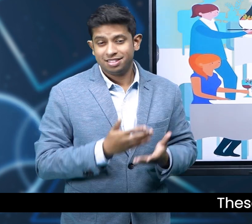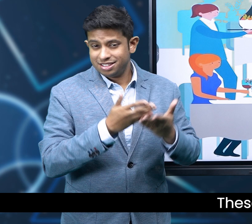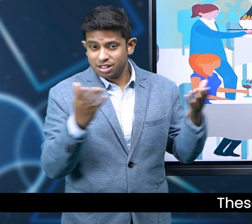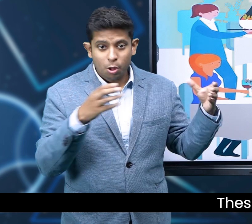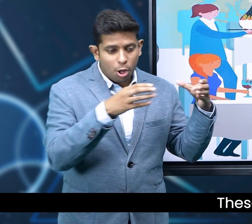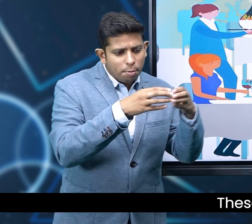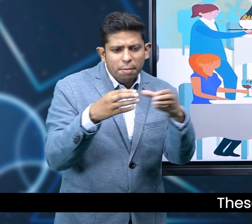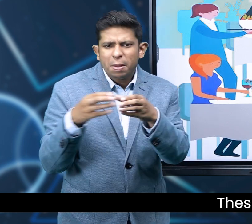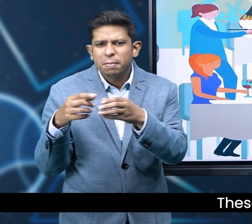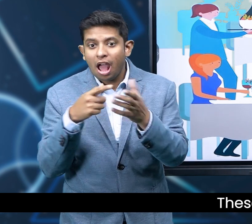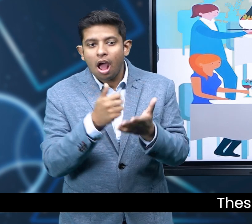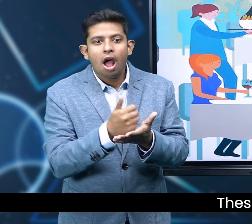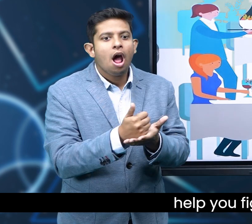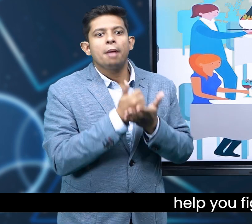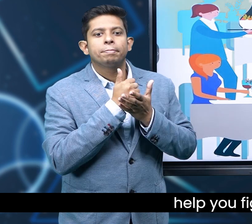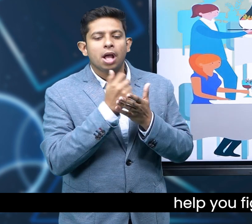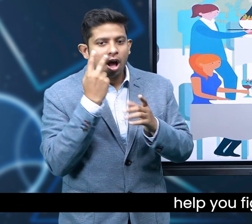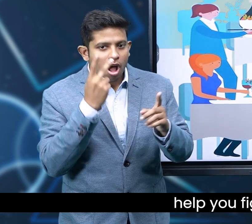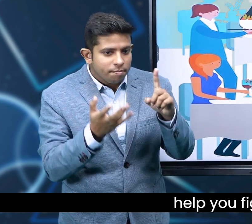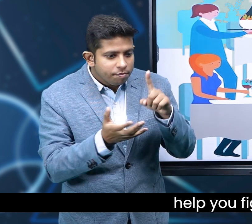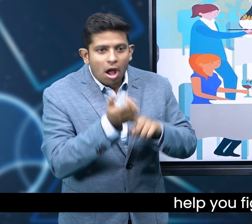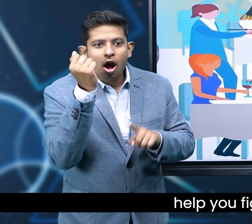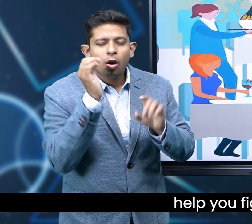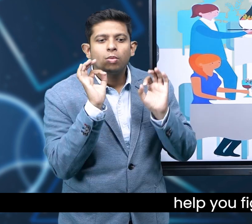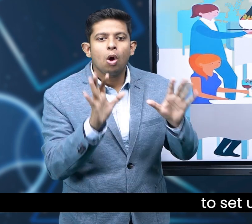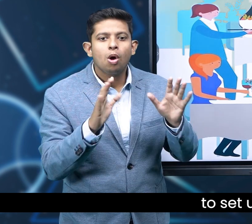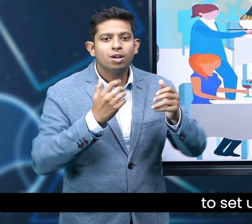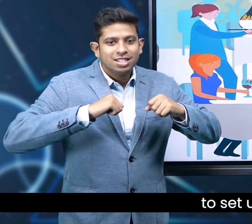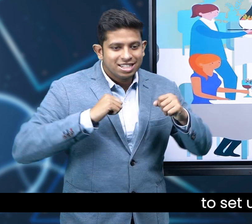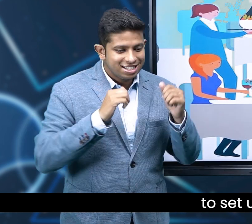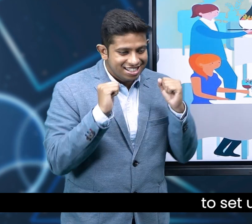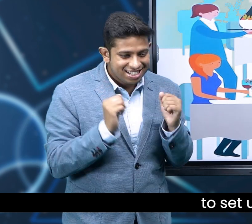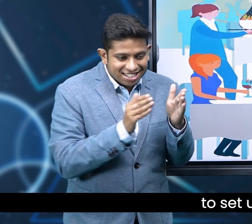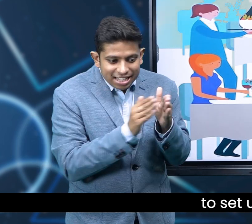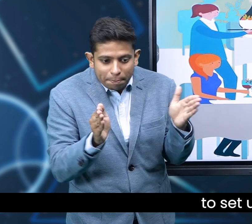These groupings help you figure out how best to set up your space.